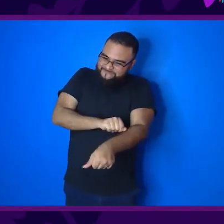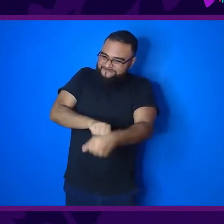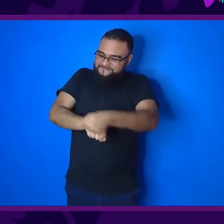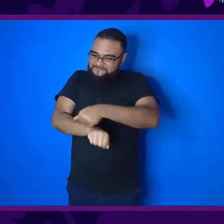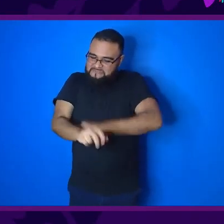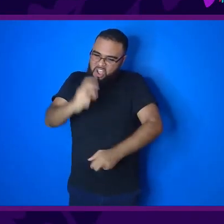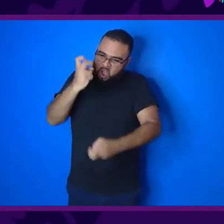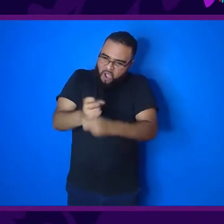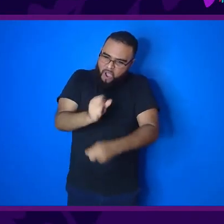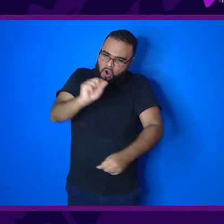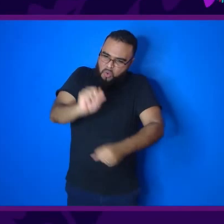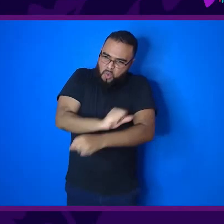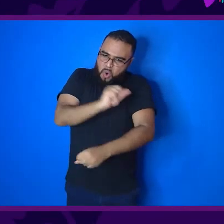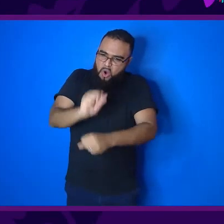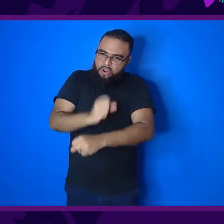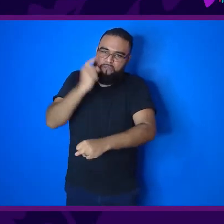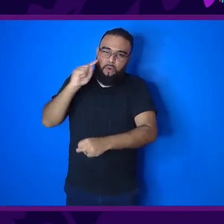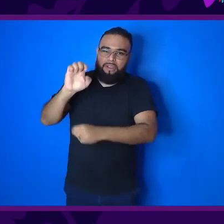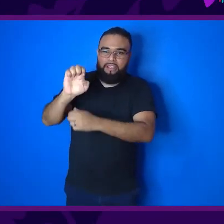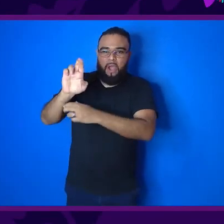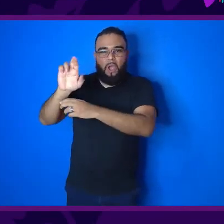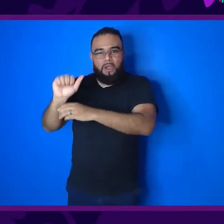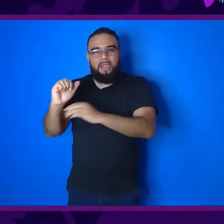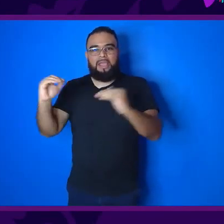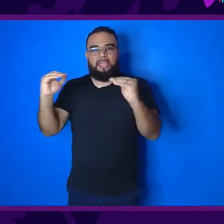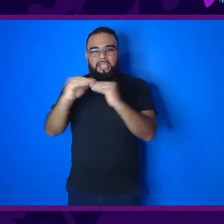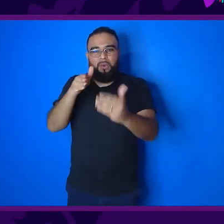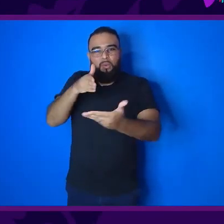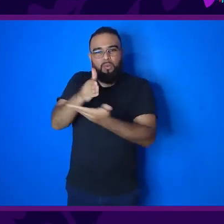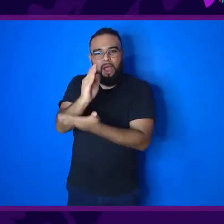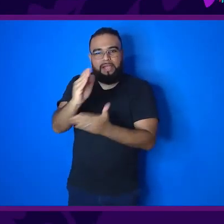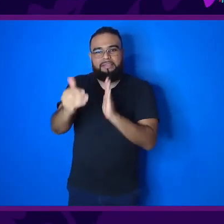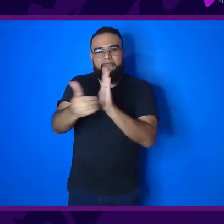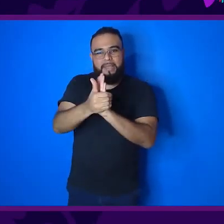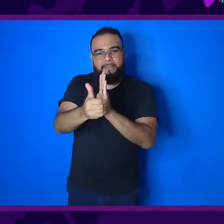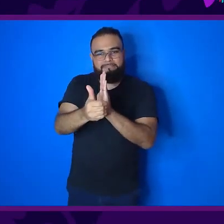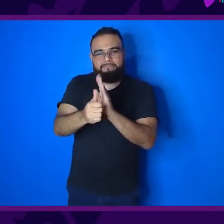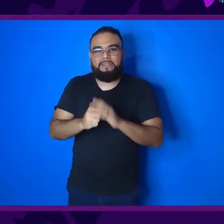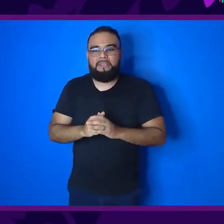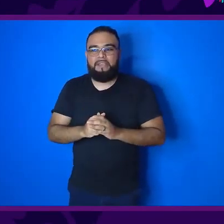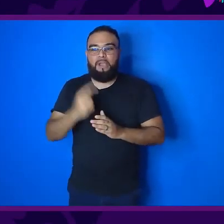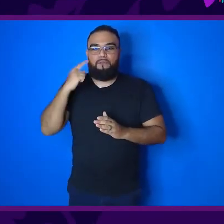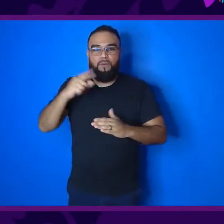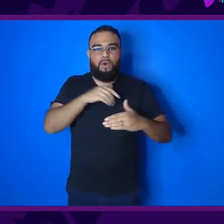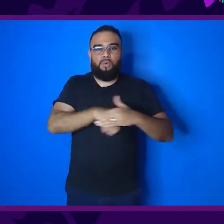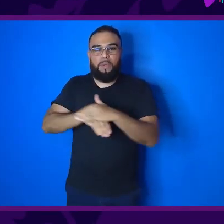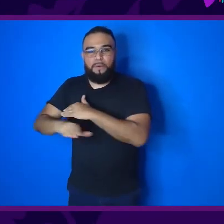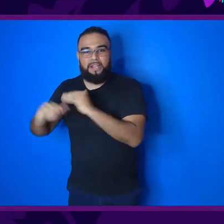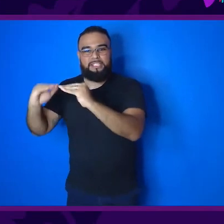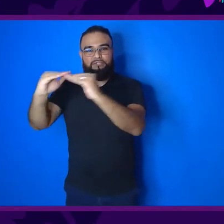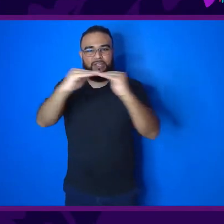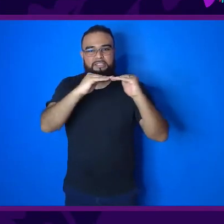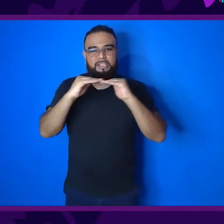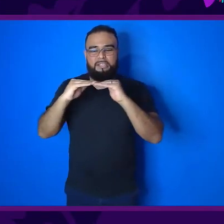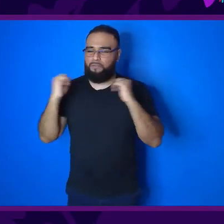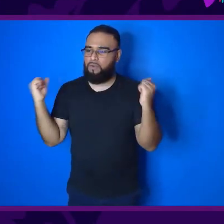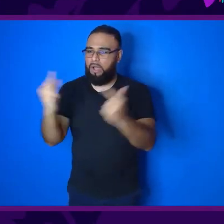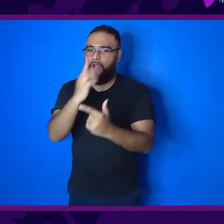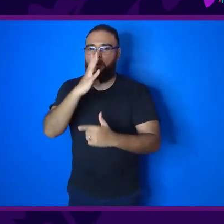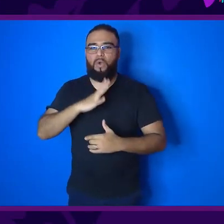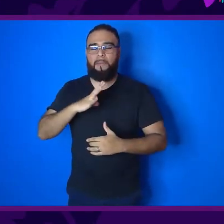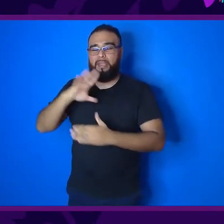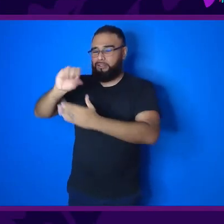Rights Amendment, for electing women to office, for reproductive justice, for all the social justice, all